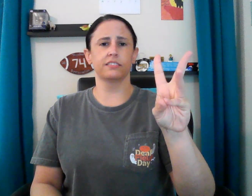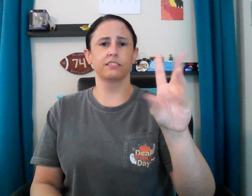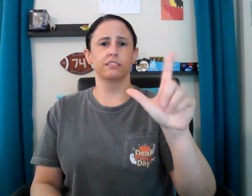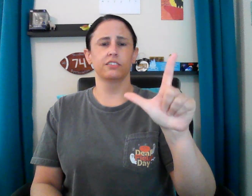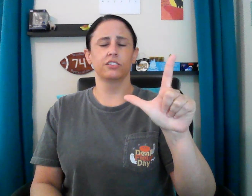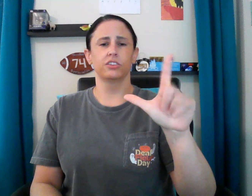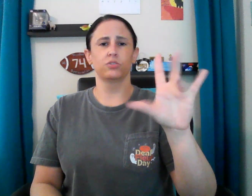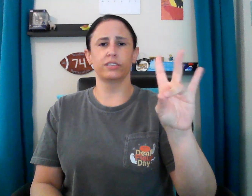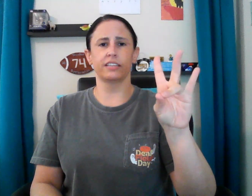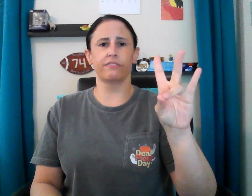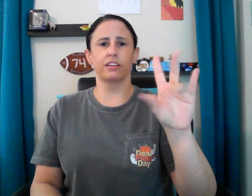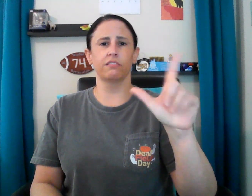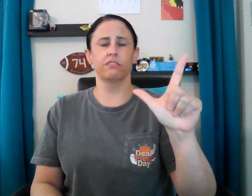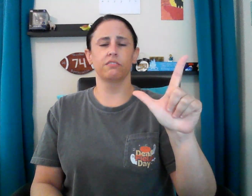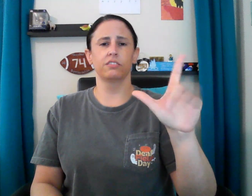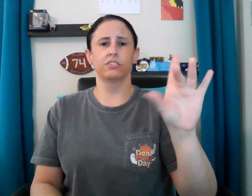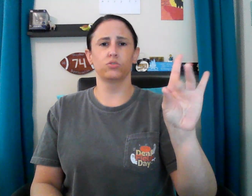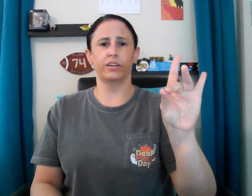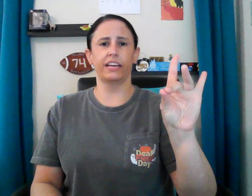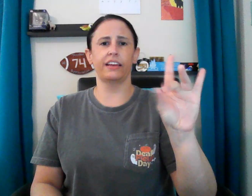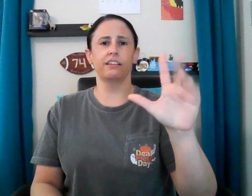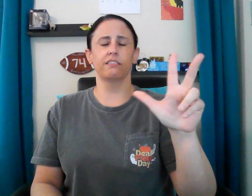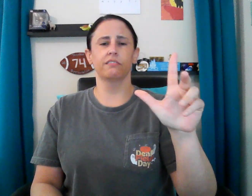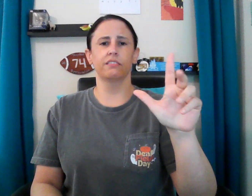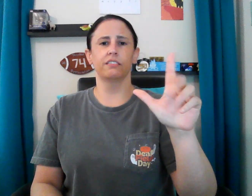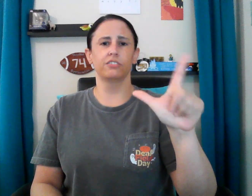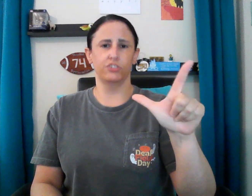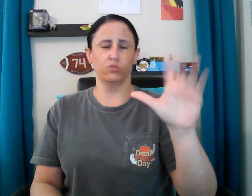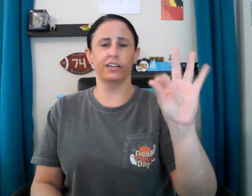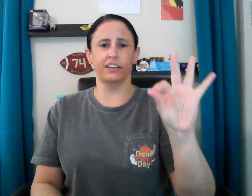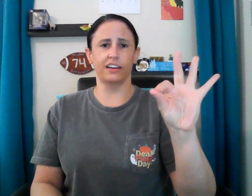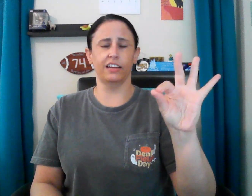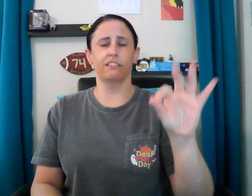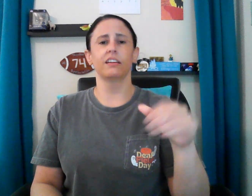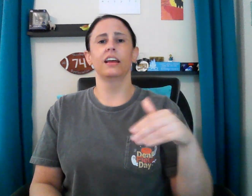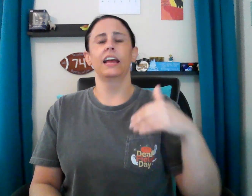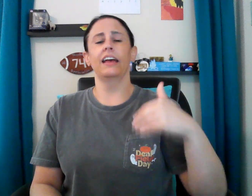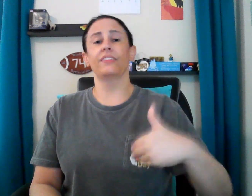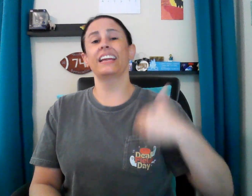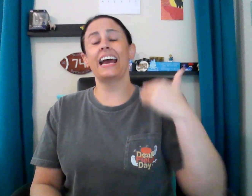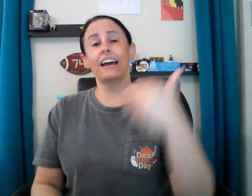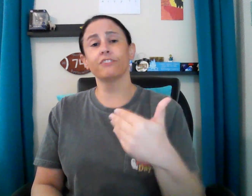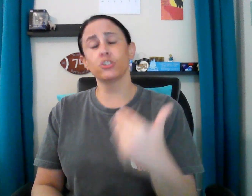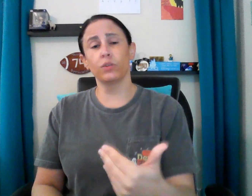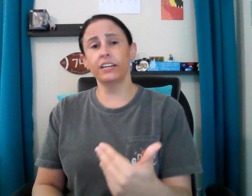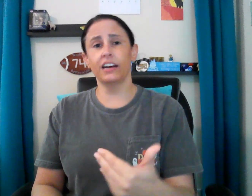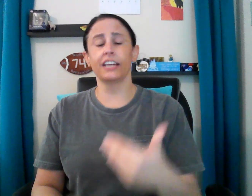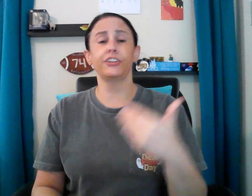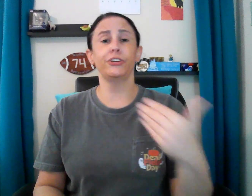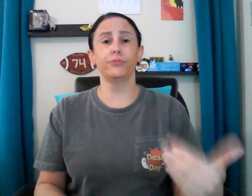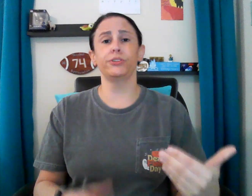26, 27, 28, 29. And then after 29, you